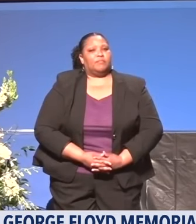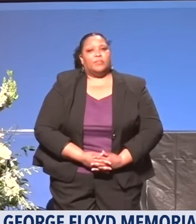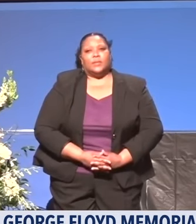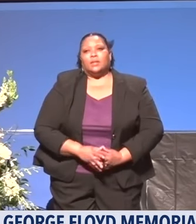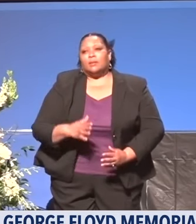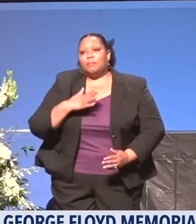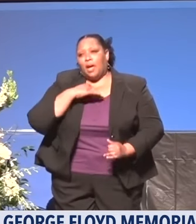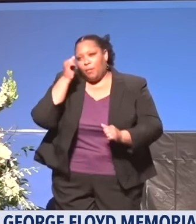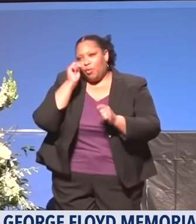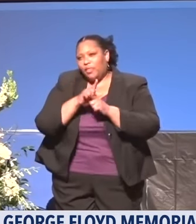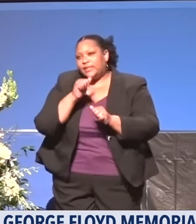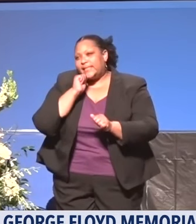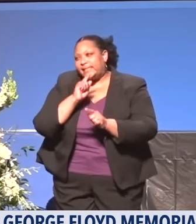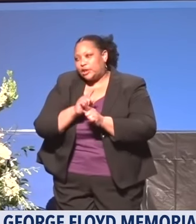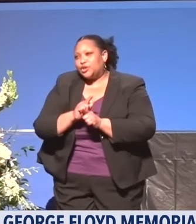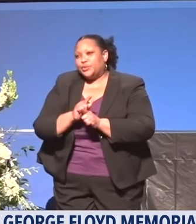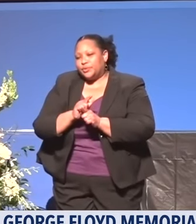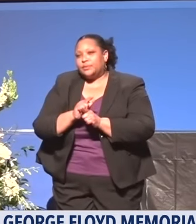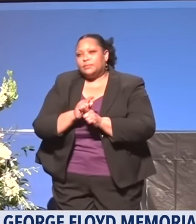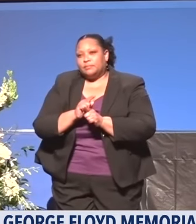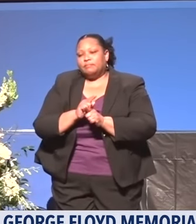Dear brothers and sisters,